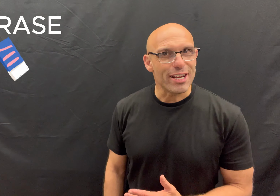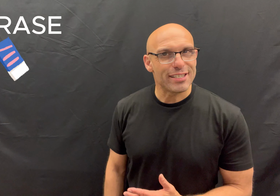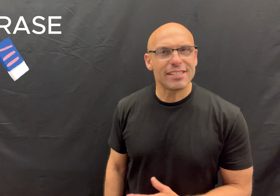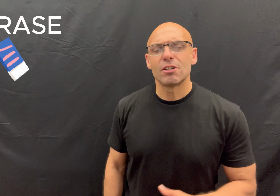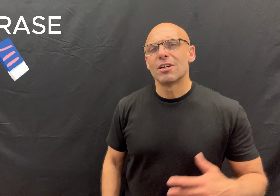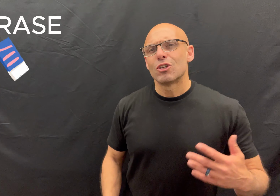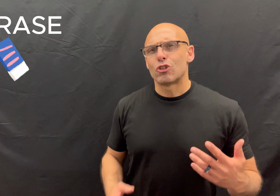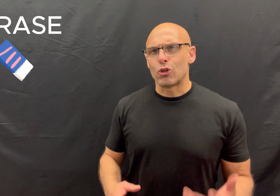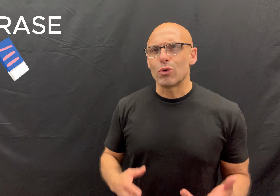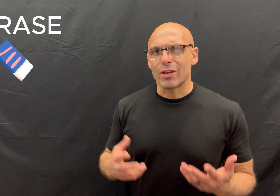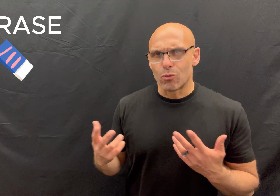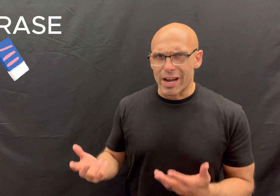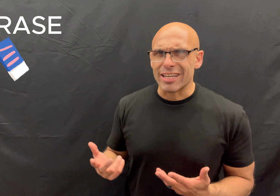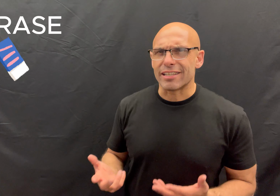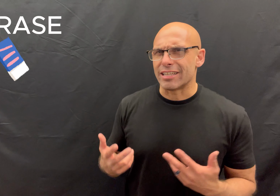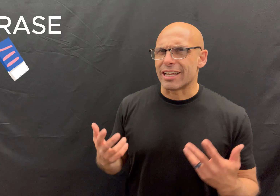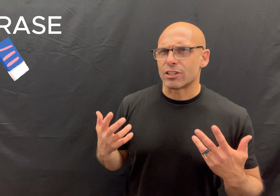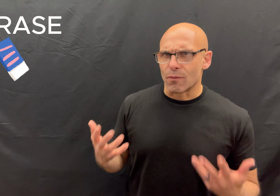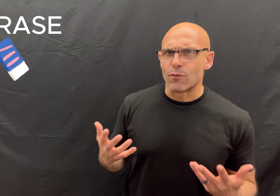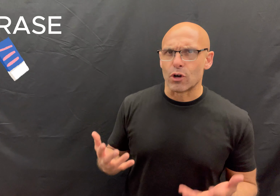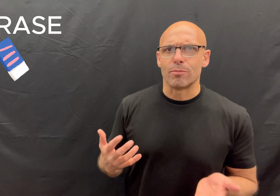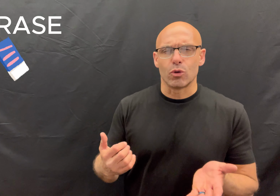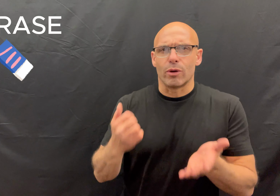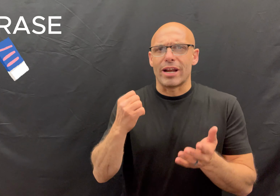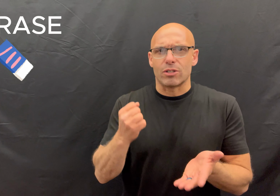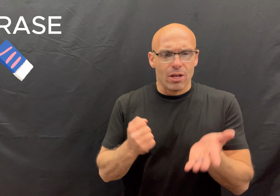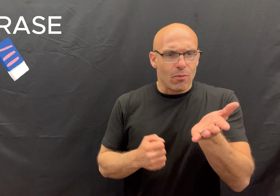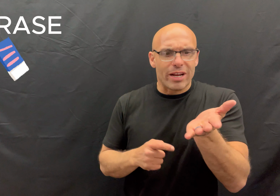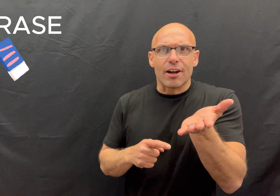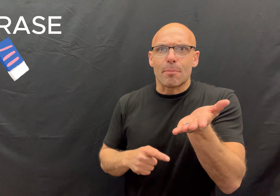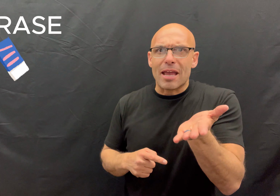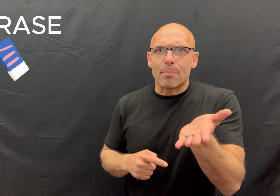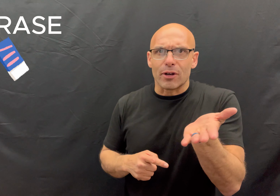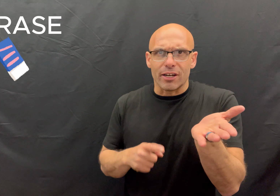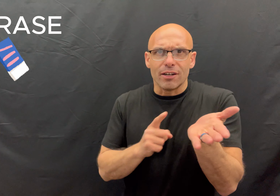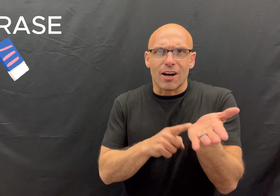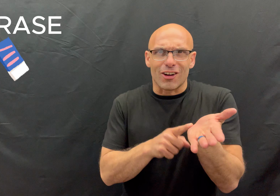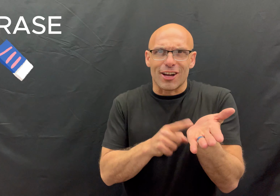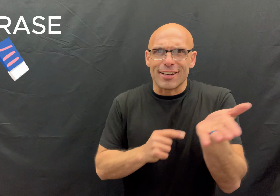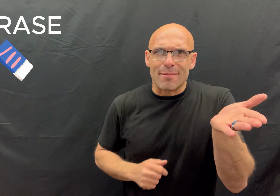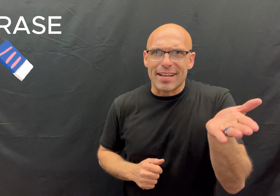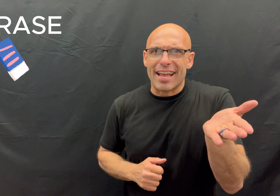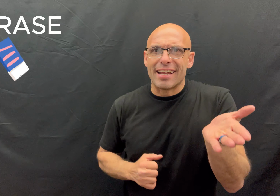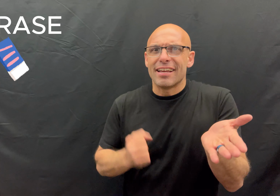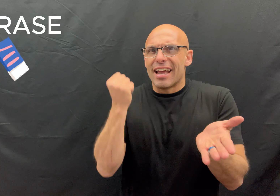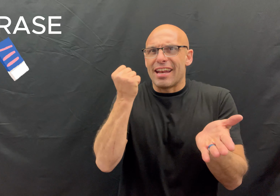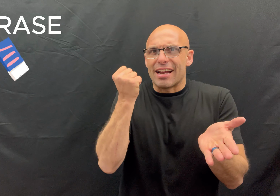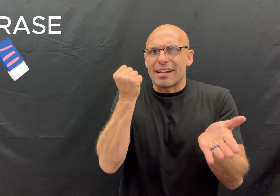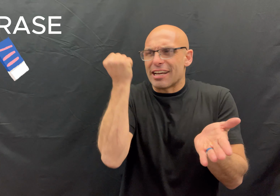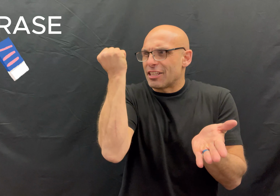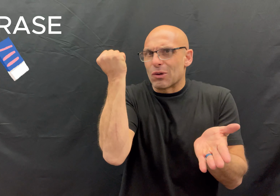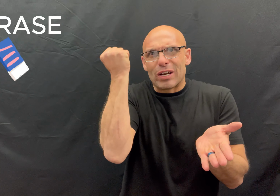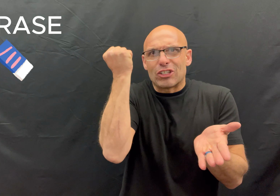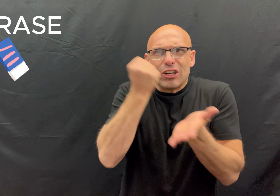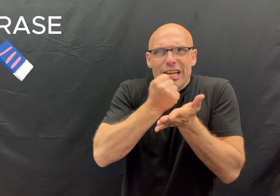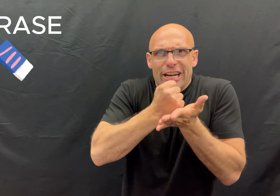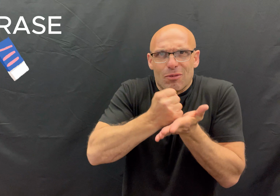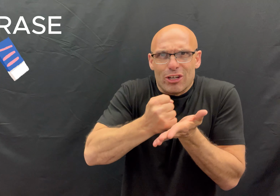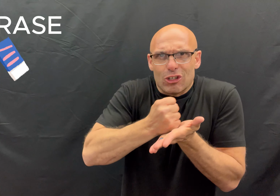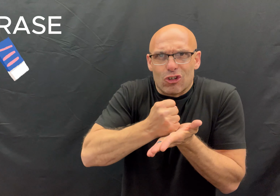Erase. To erase as like the verb to erase. We got our paper here on our non-dominant hand, and then I got the eraser and I'm going to